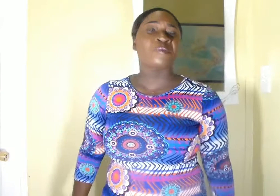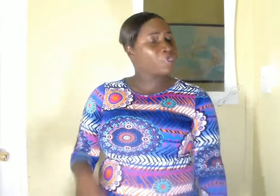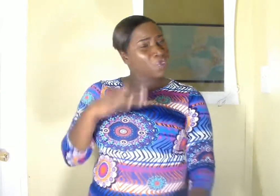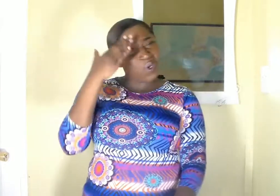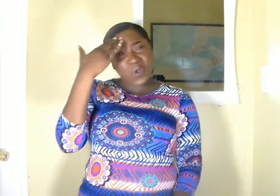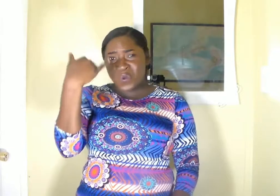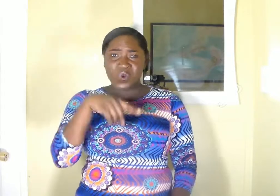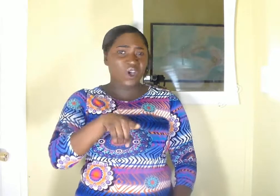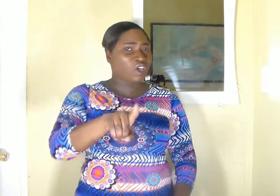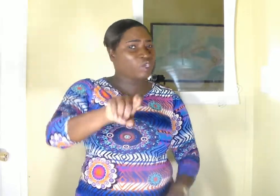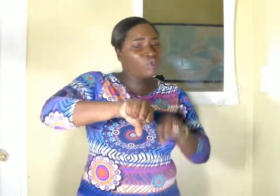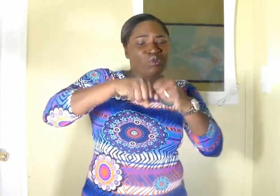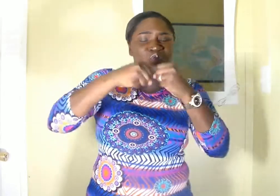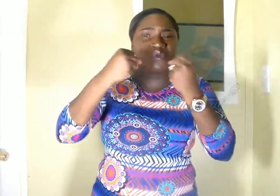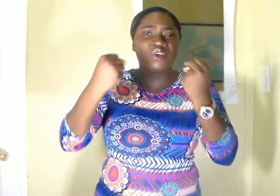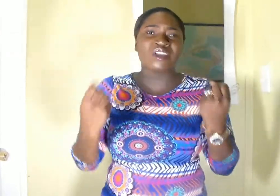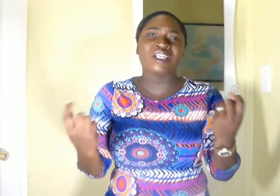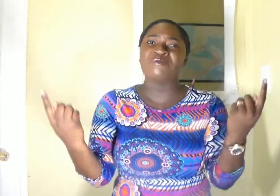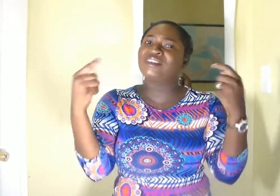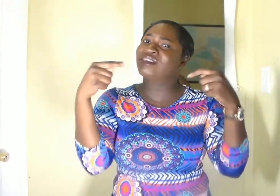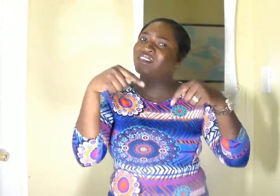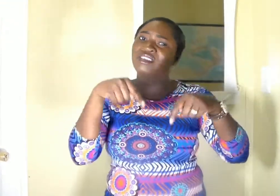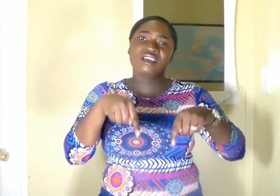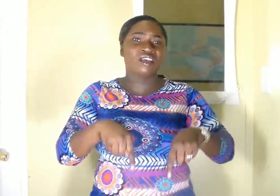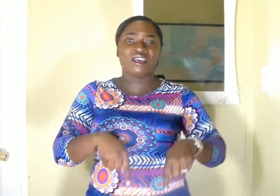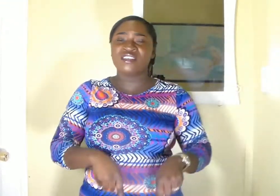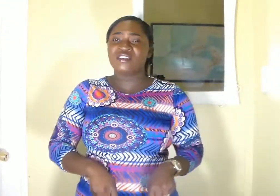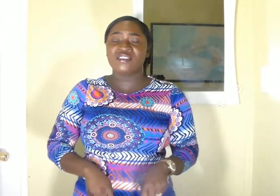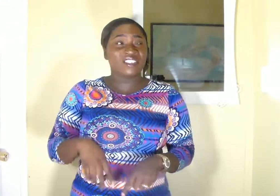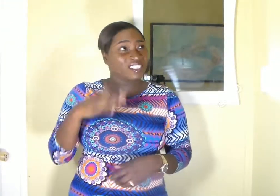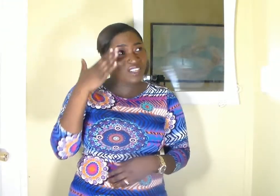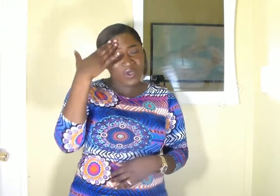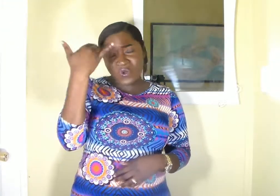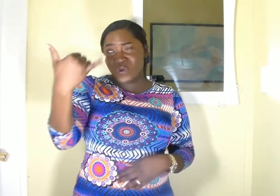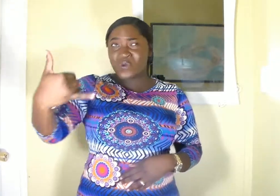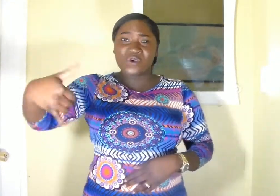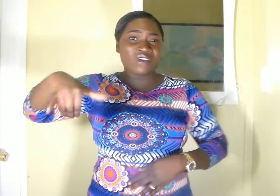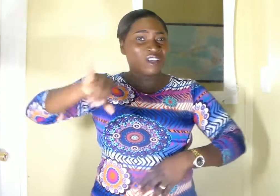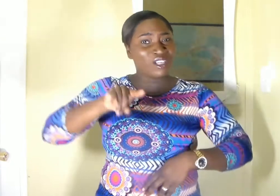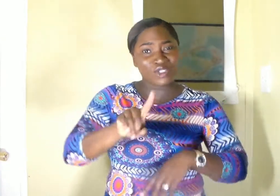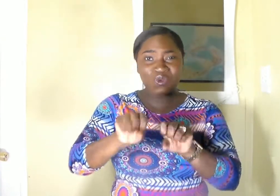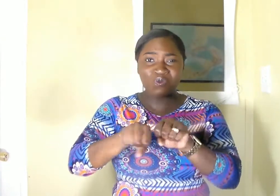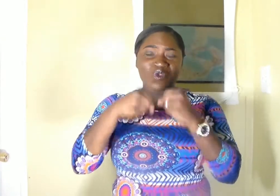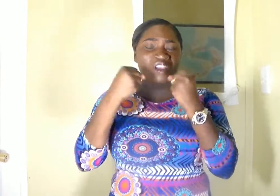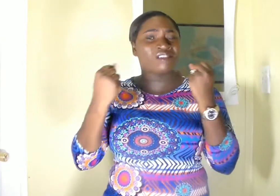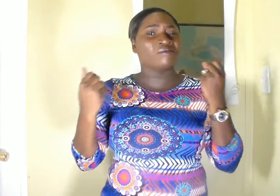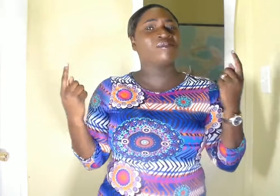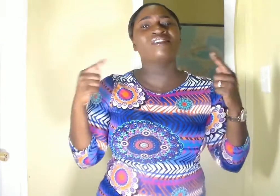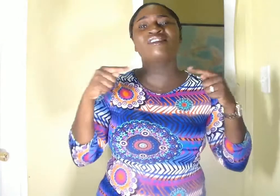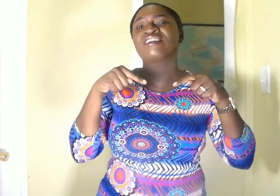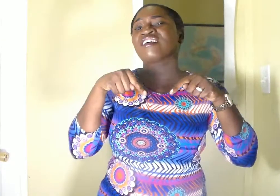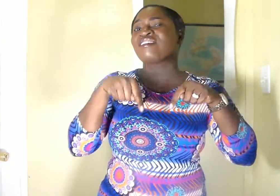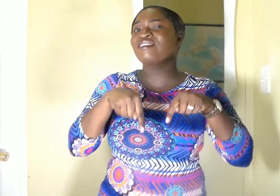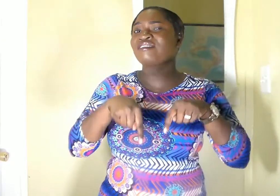Why does it break me down Why do you break me down